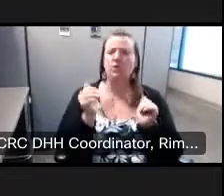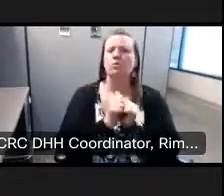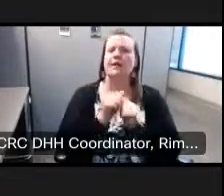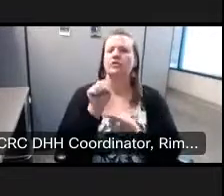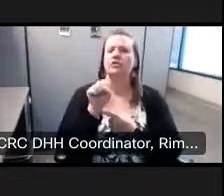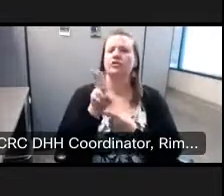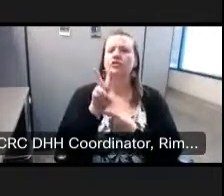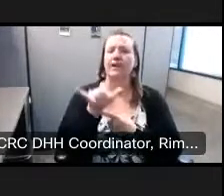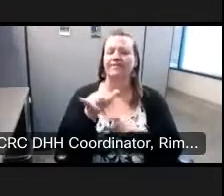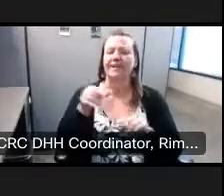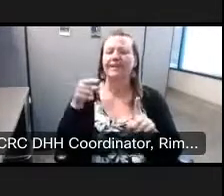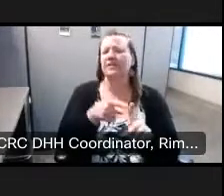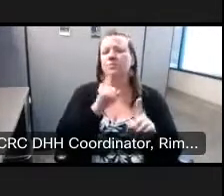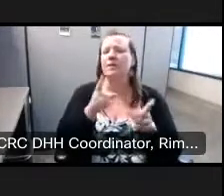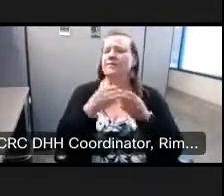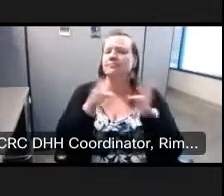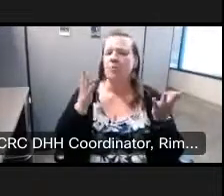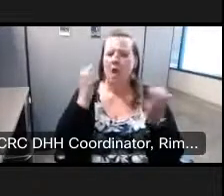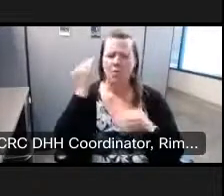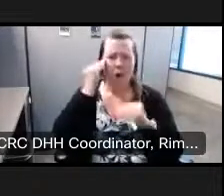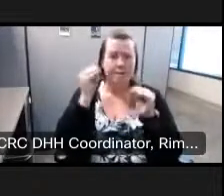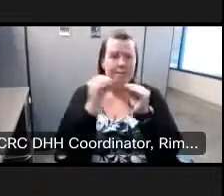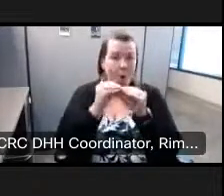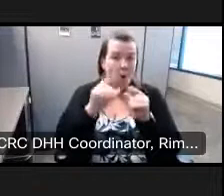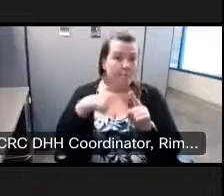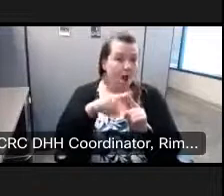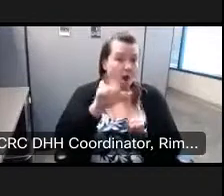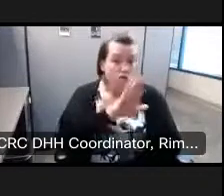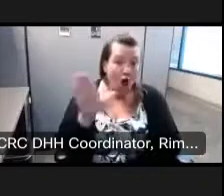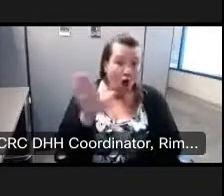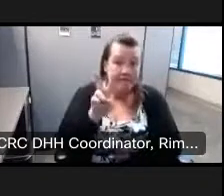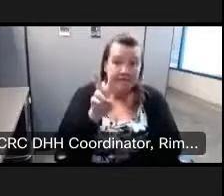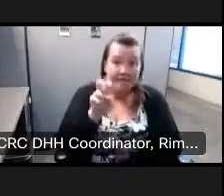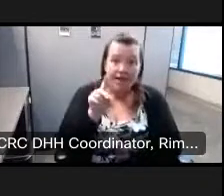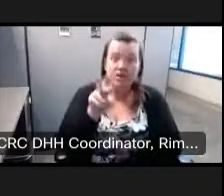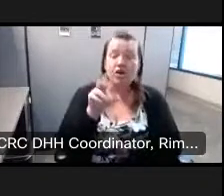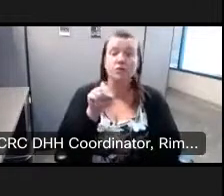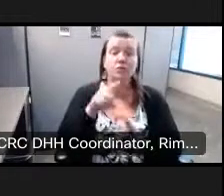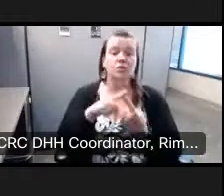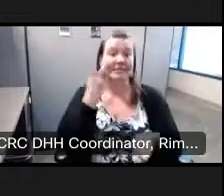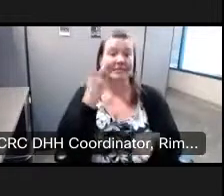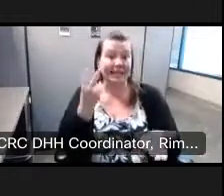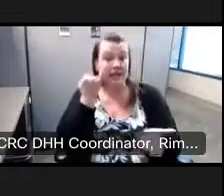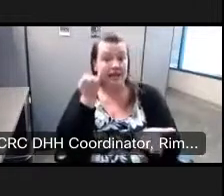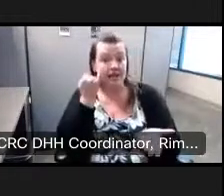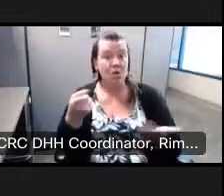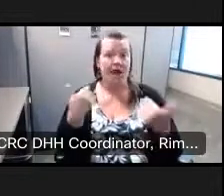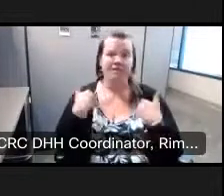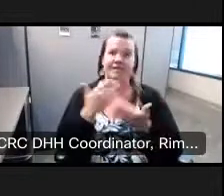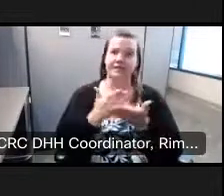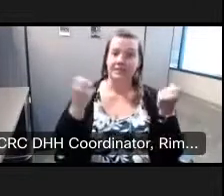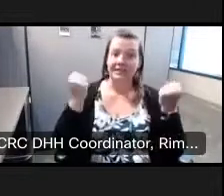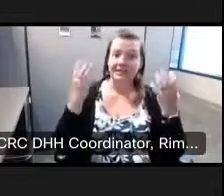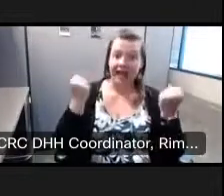Expect an email pretty soon in regards to a survey. It's just about general information. Wanted to know more about you as